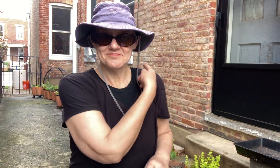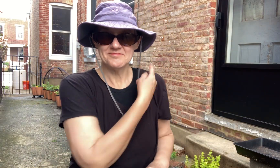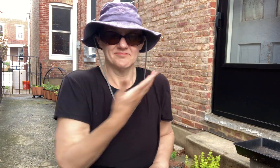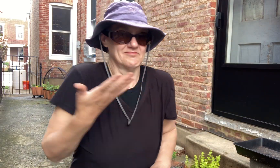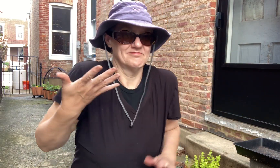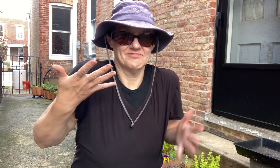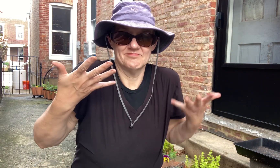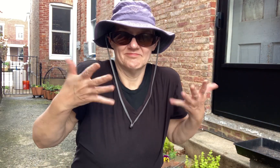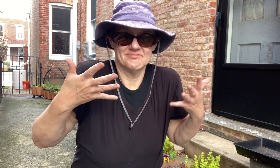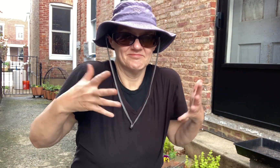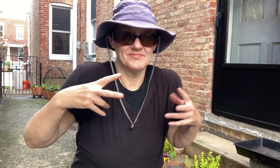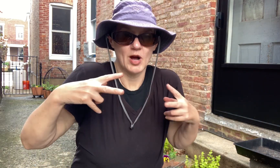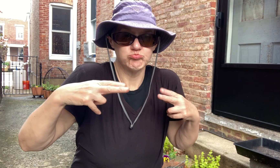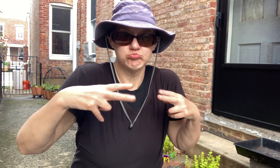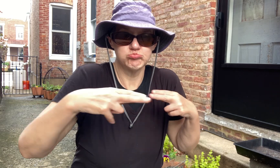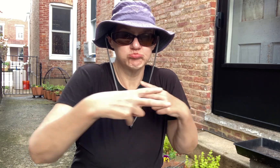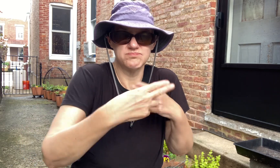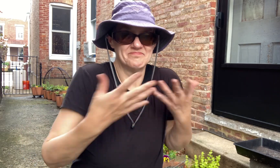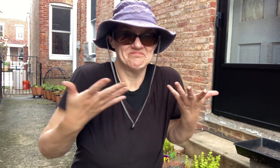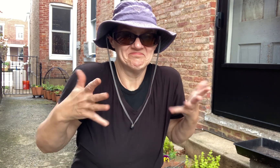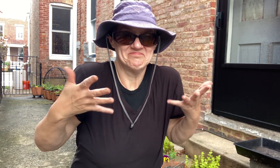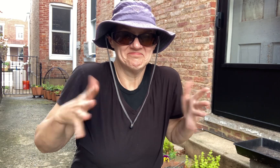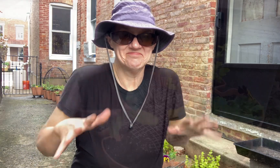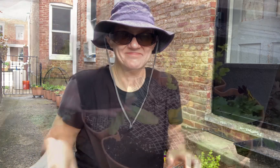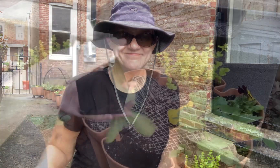I've already trimmed all the other ones.